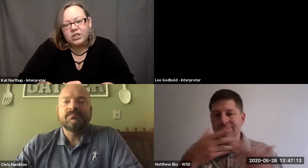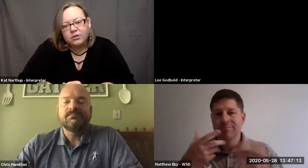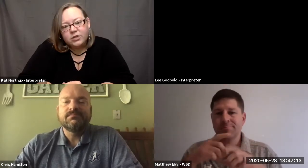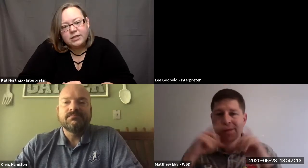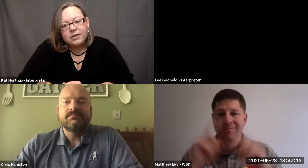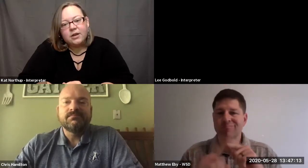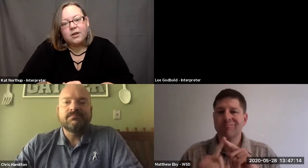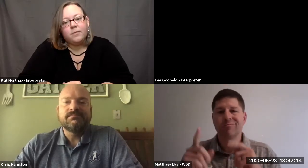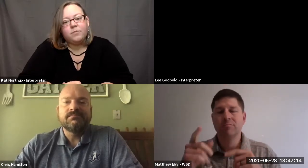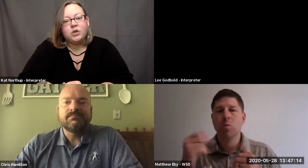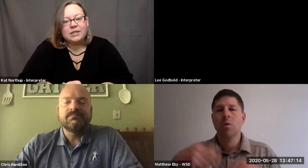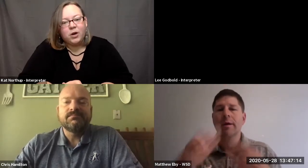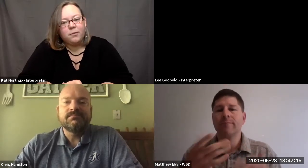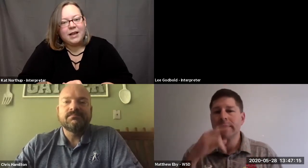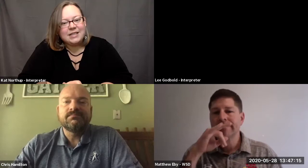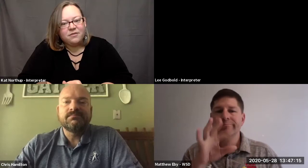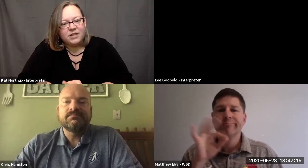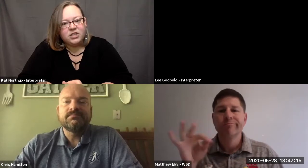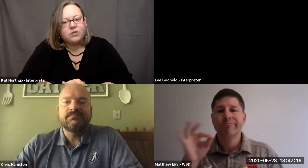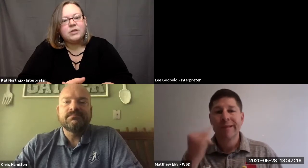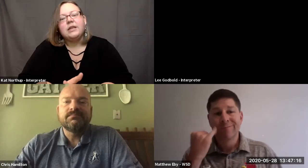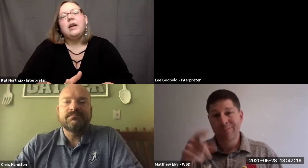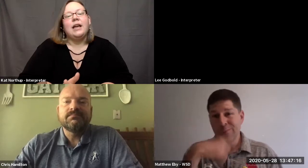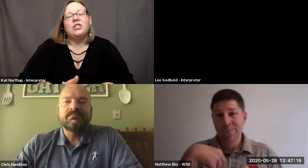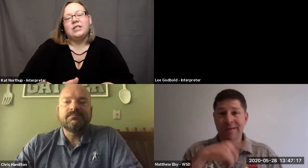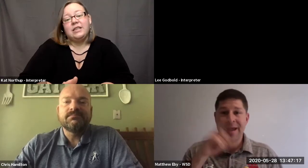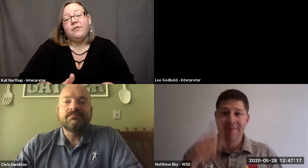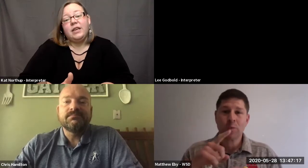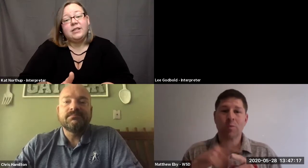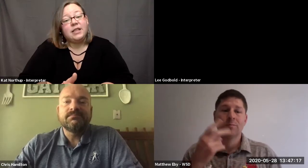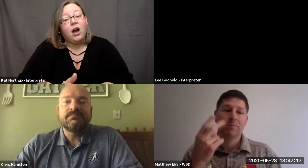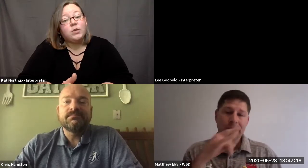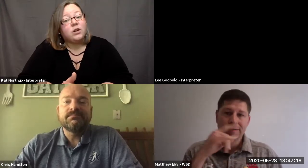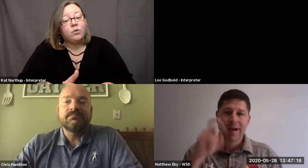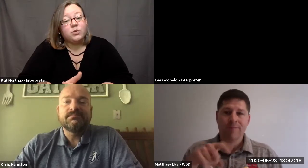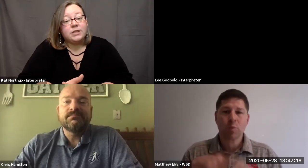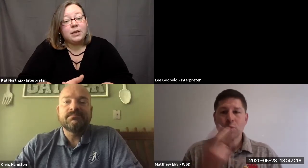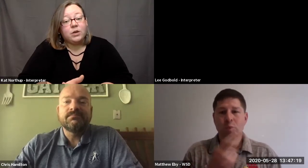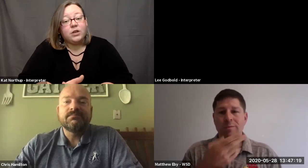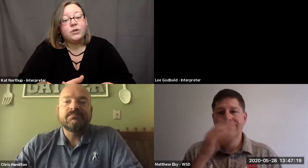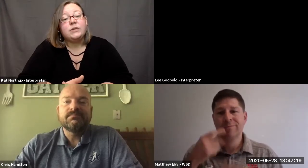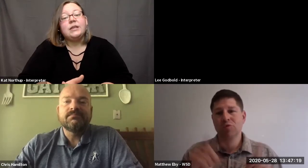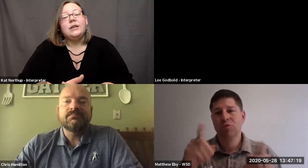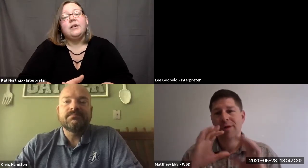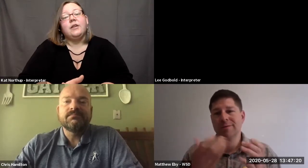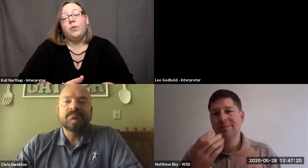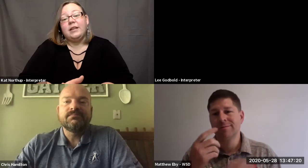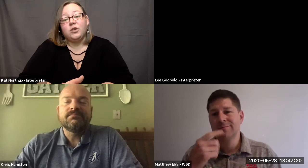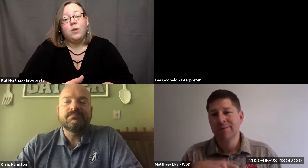shields, transparent plastic face shields, and just give kids the option of which ones they want to use. We do have